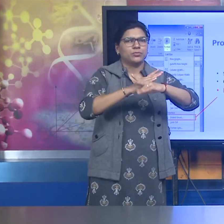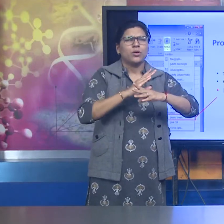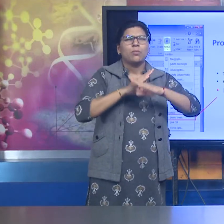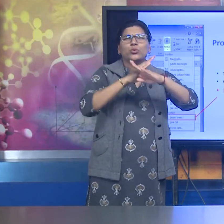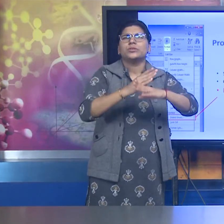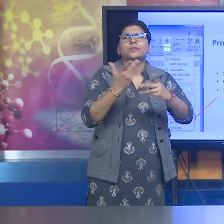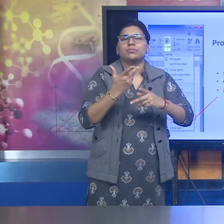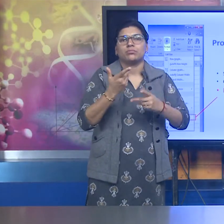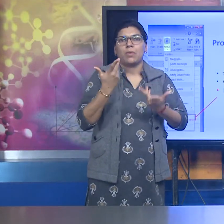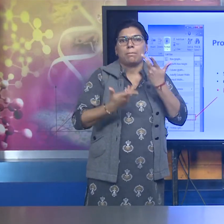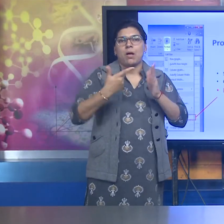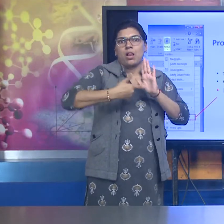Protect